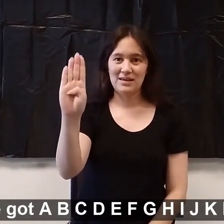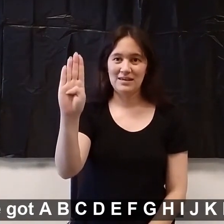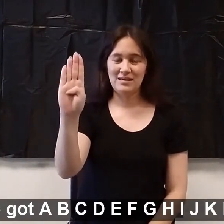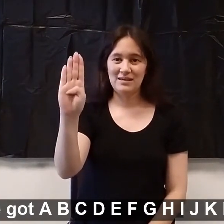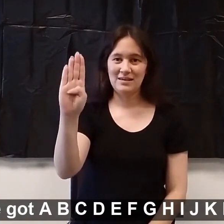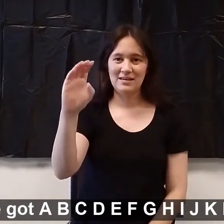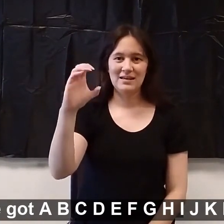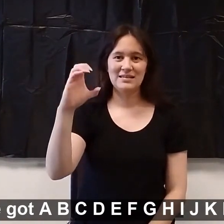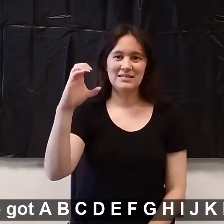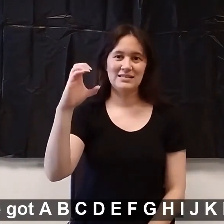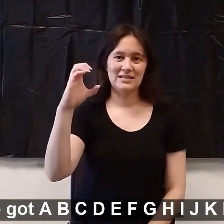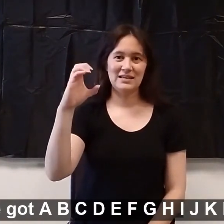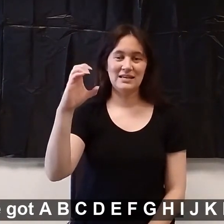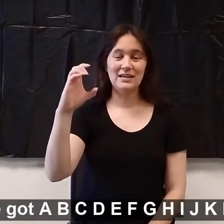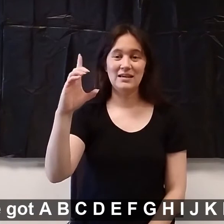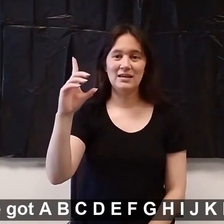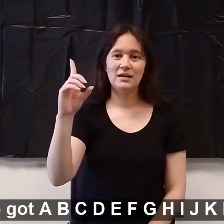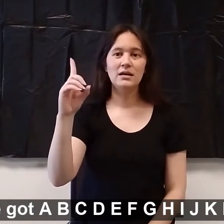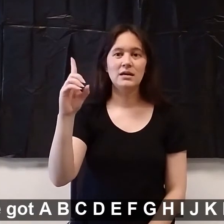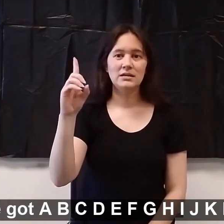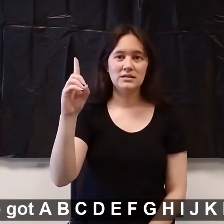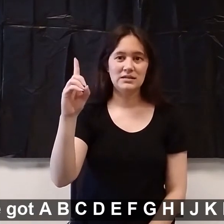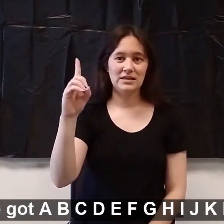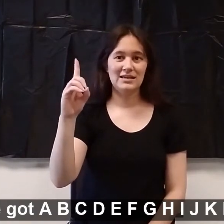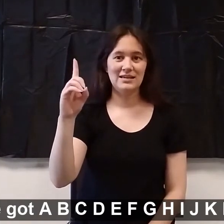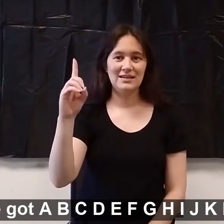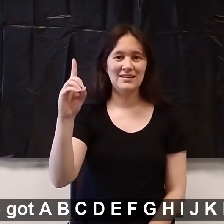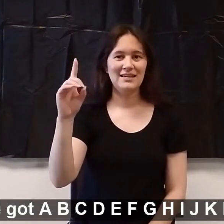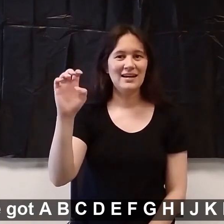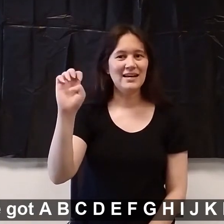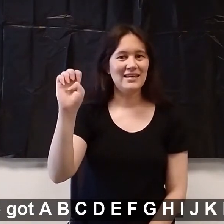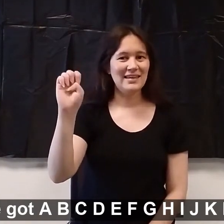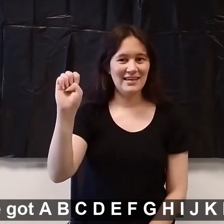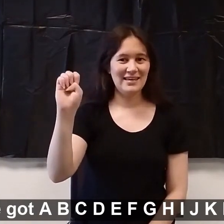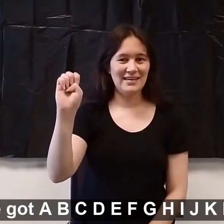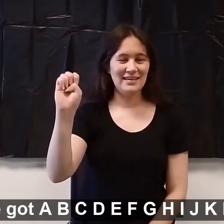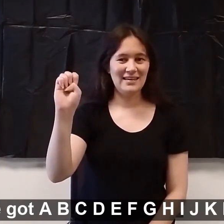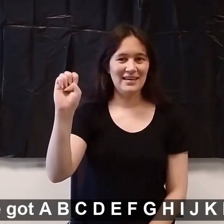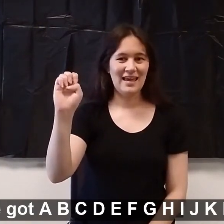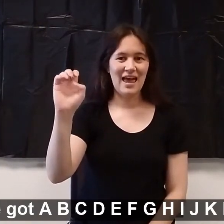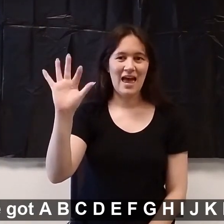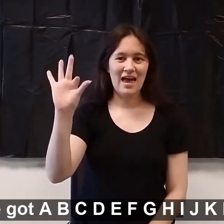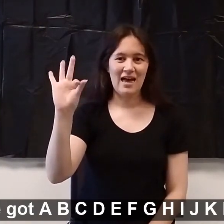B, C, D, E,